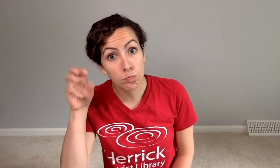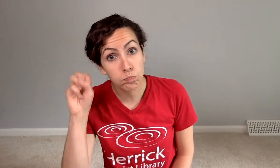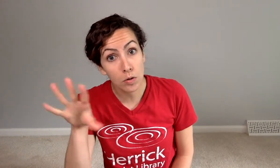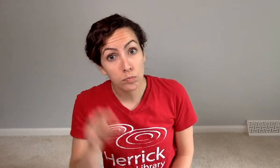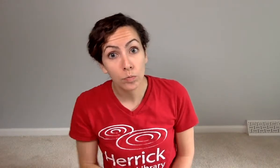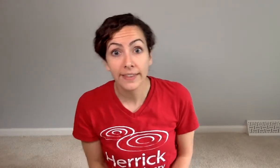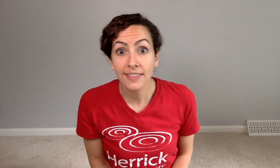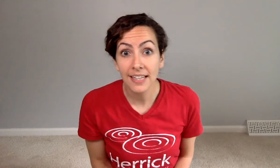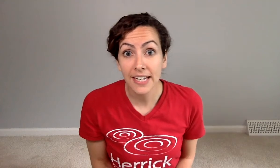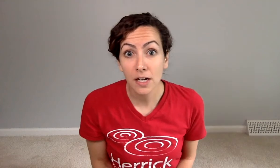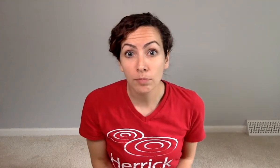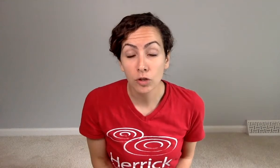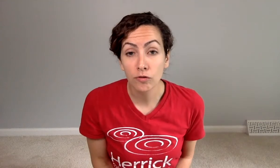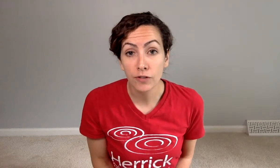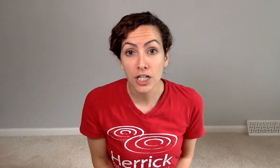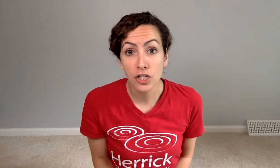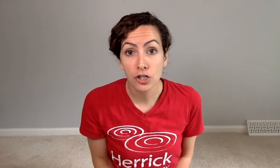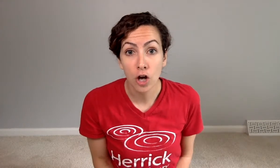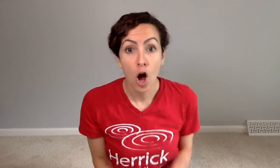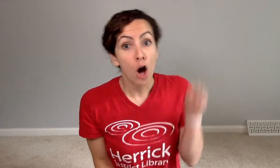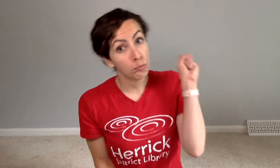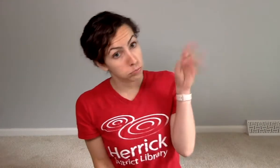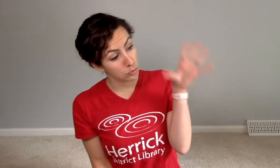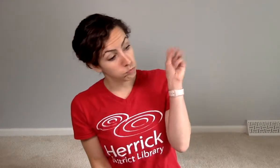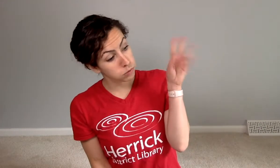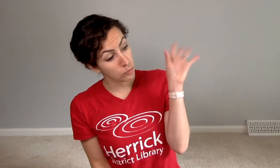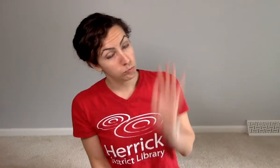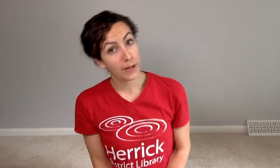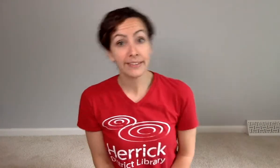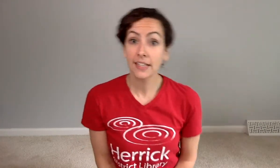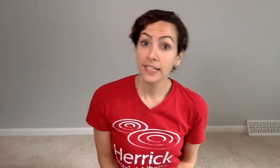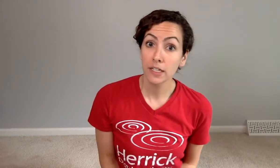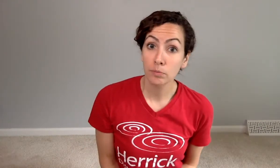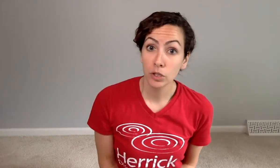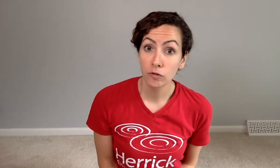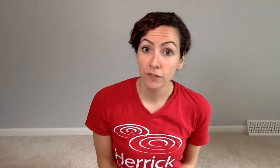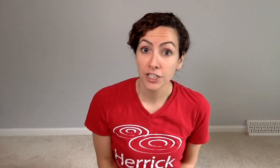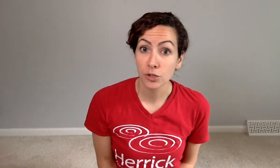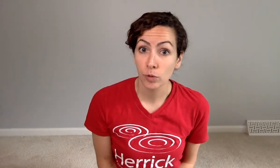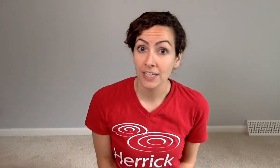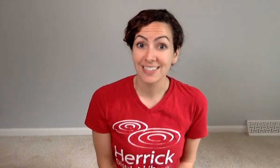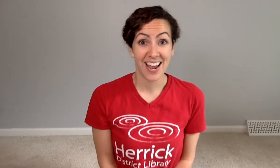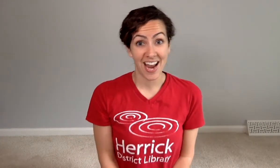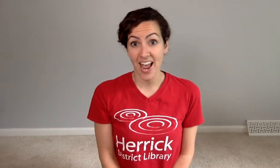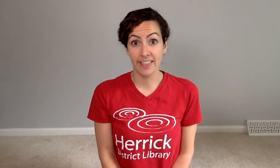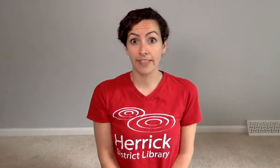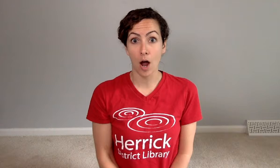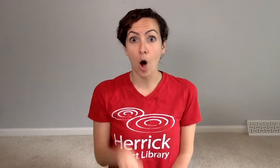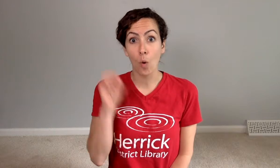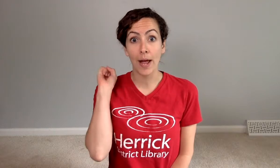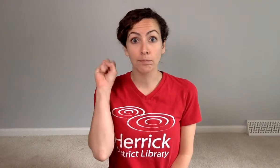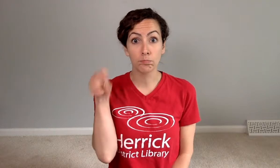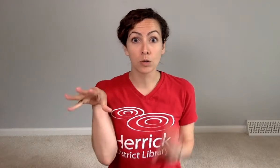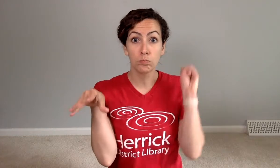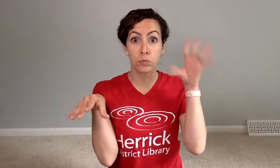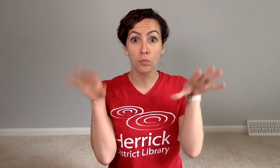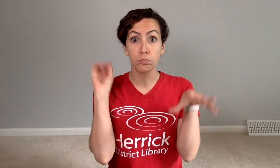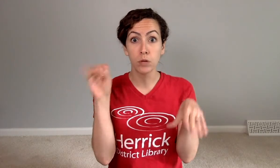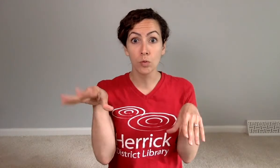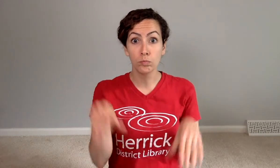bloop went the little blue fish. Bloop, bloop went the little blue fish one day, and they all went bloop, bloop, bloop.